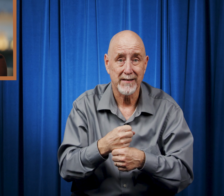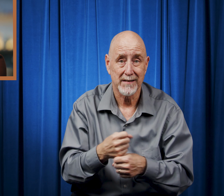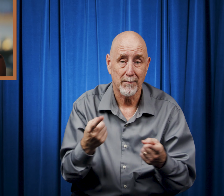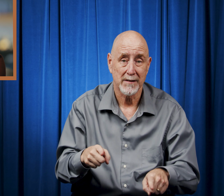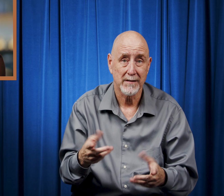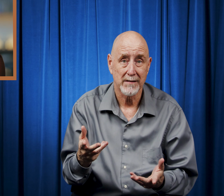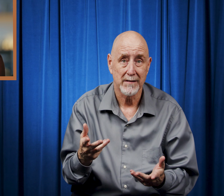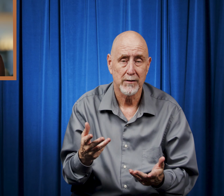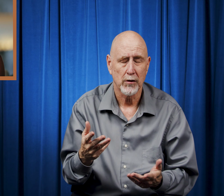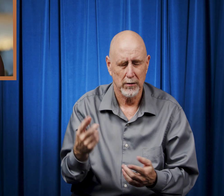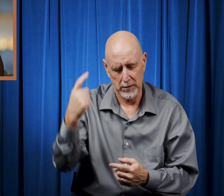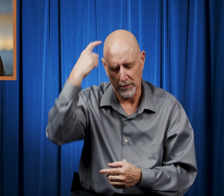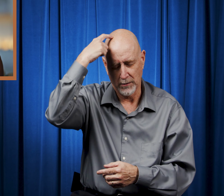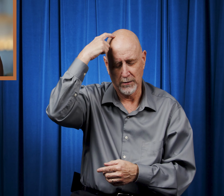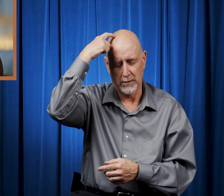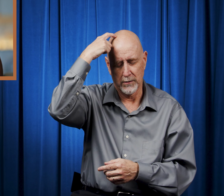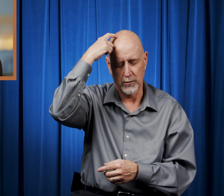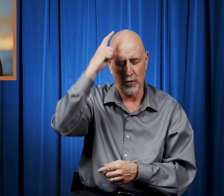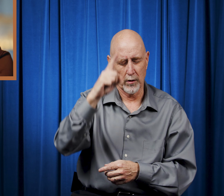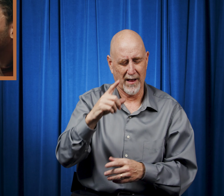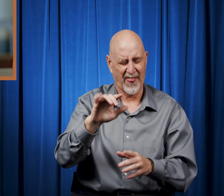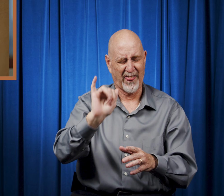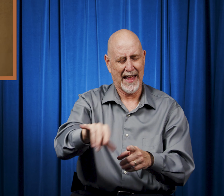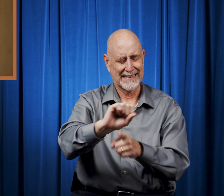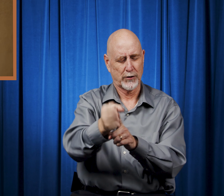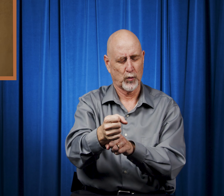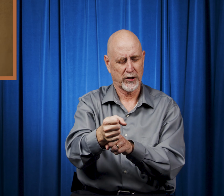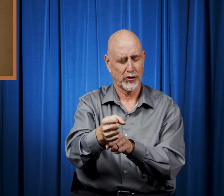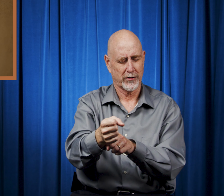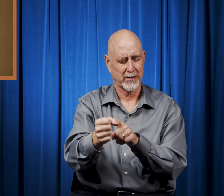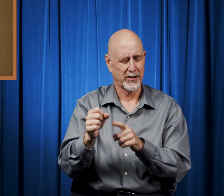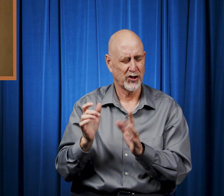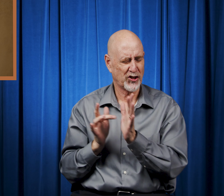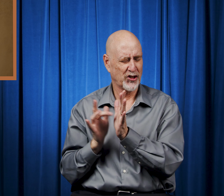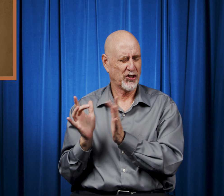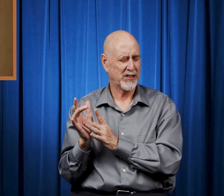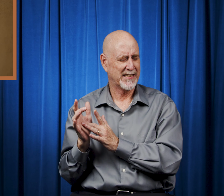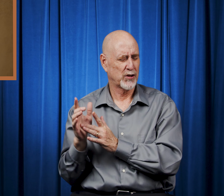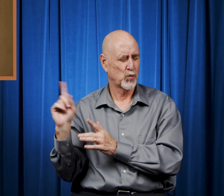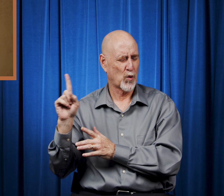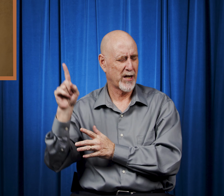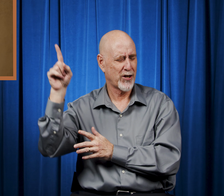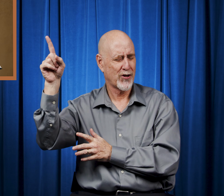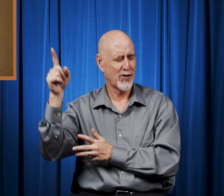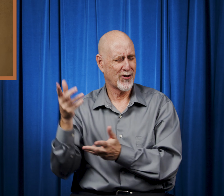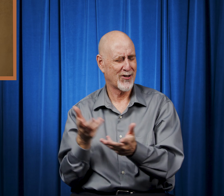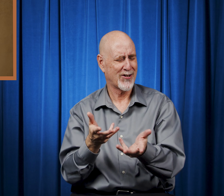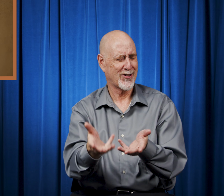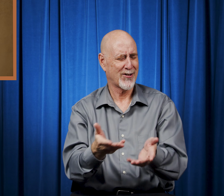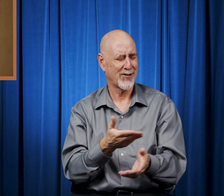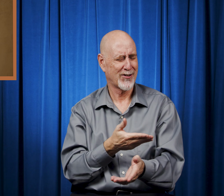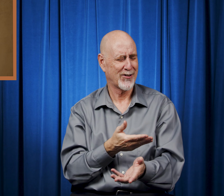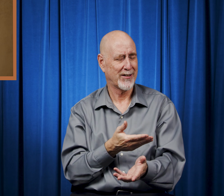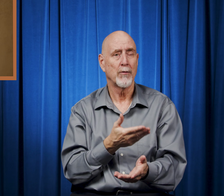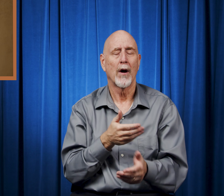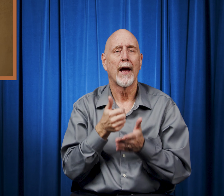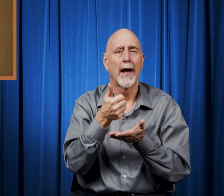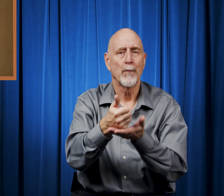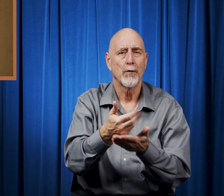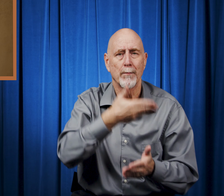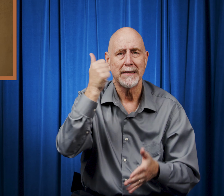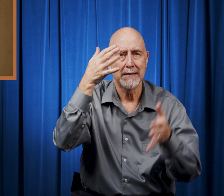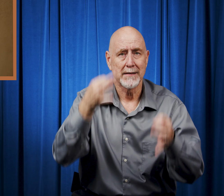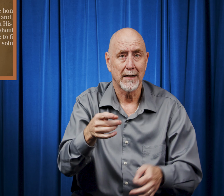poor decisions. So asking the question, where is Jesus in this, will always guide you in making the